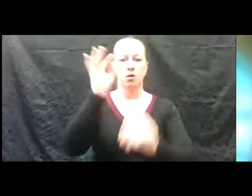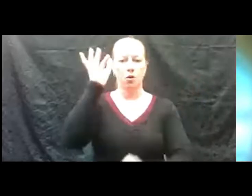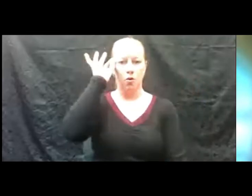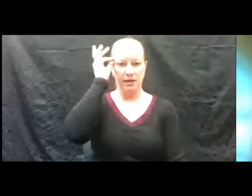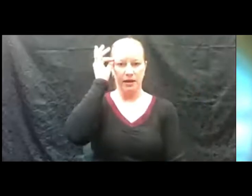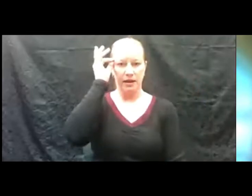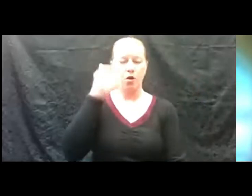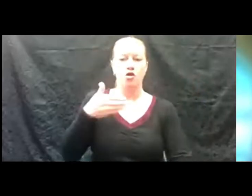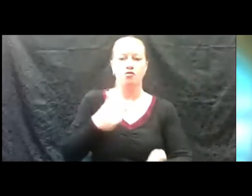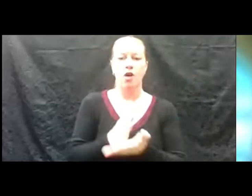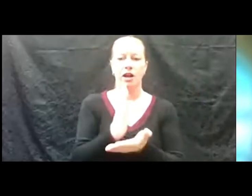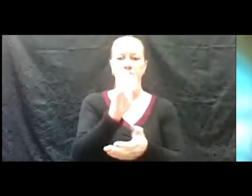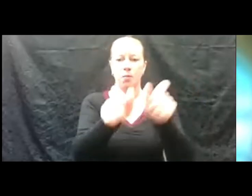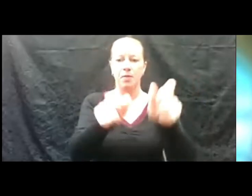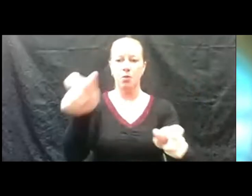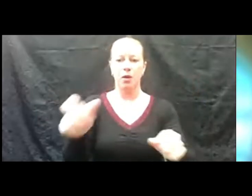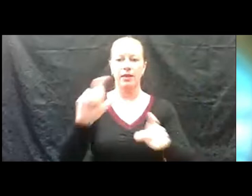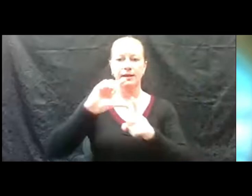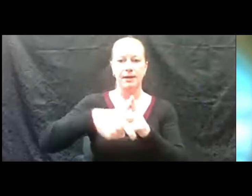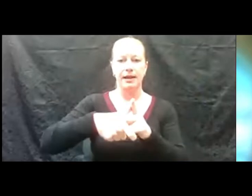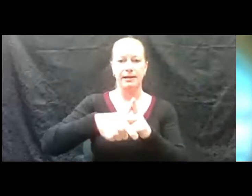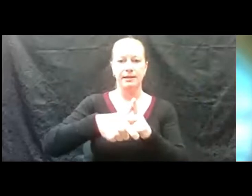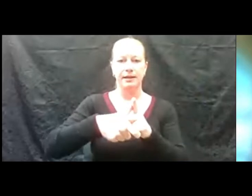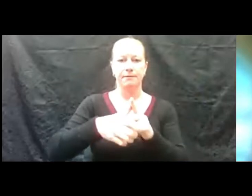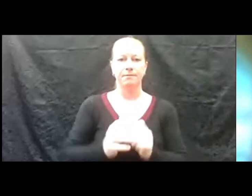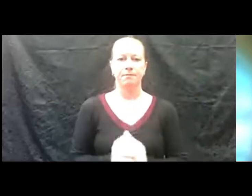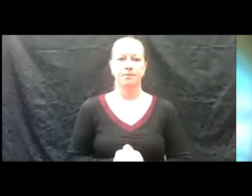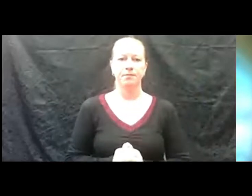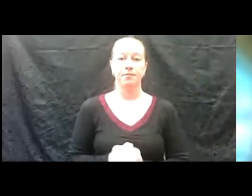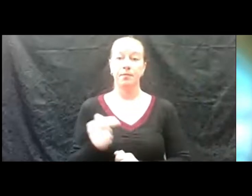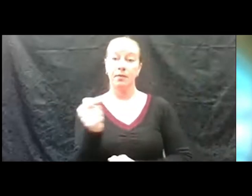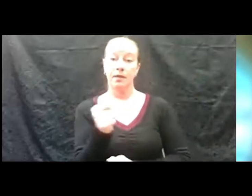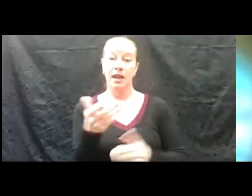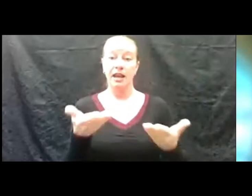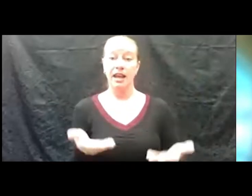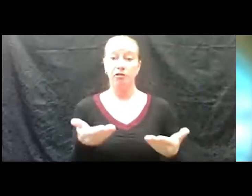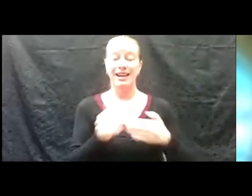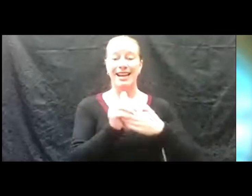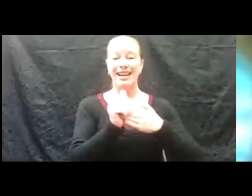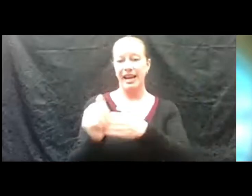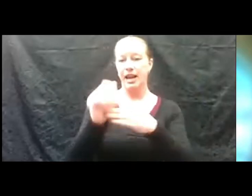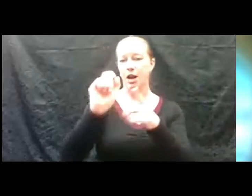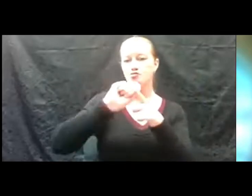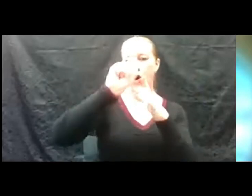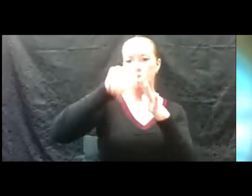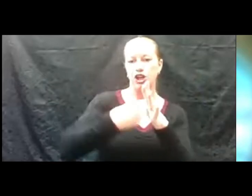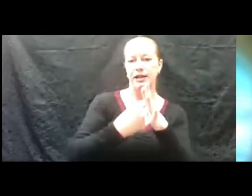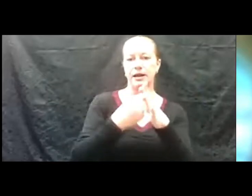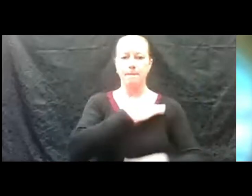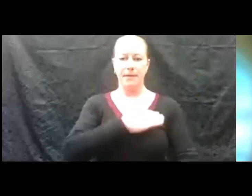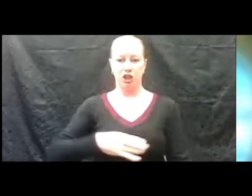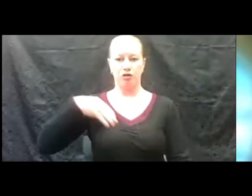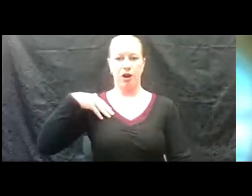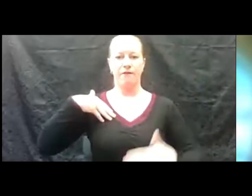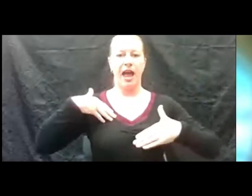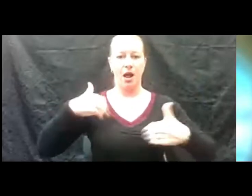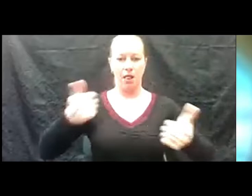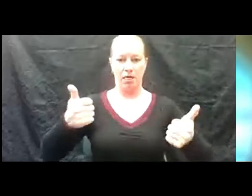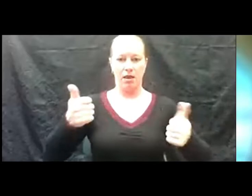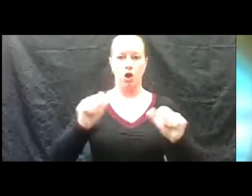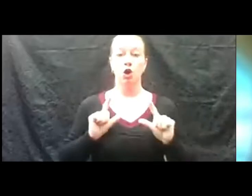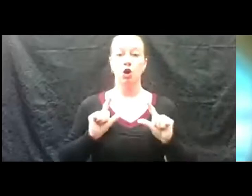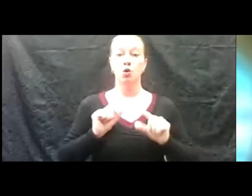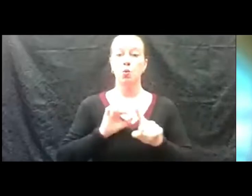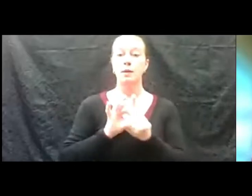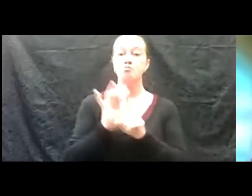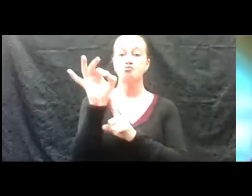with Disabilities. Alexia is currently leading a project at the Ministry of Health to improve